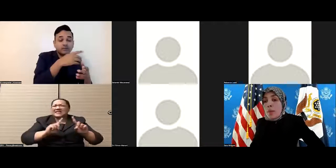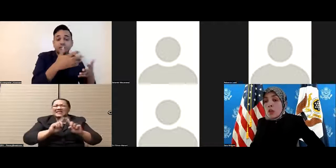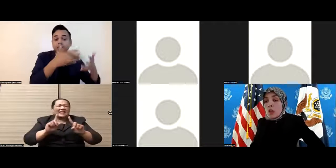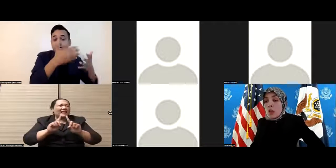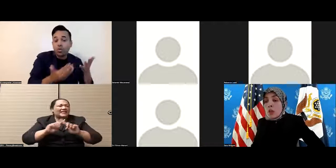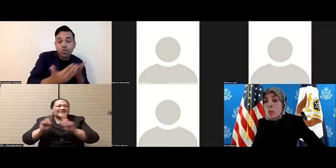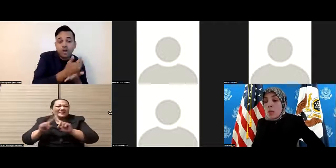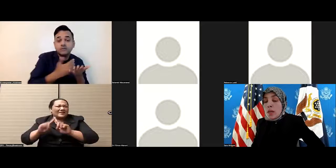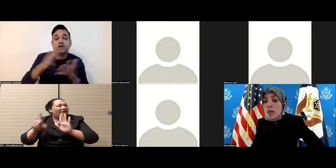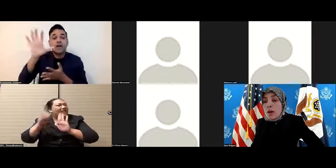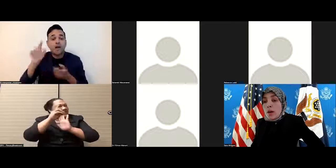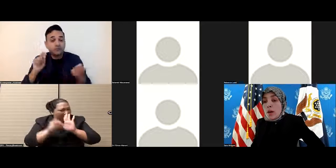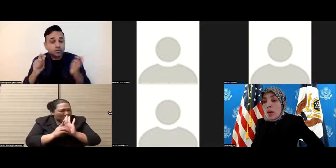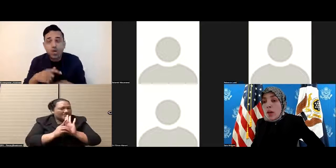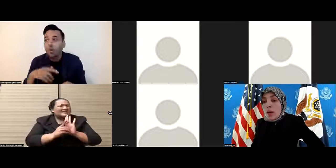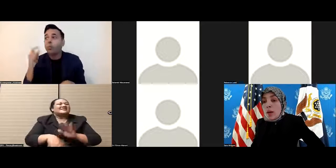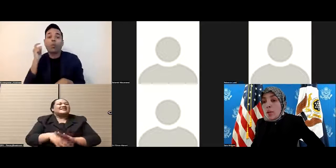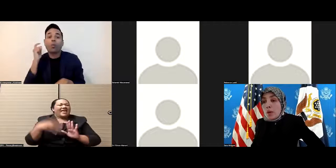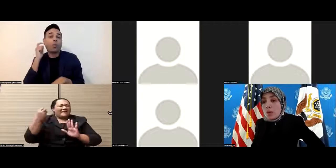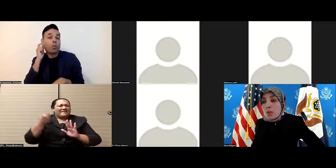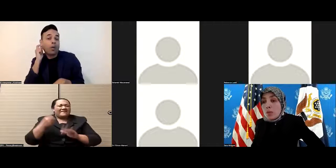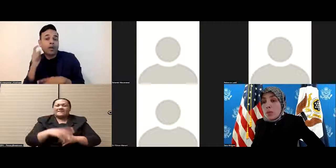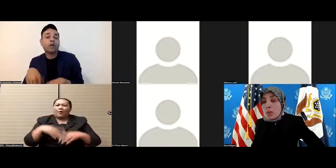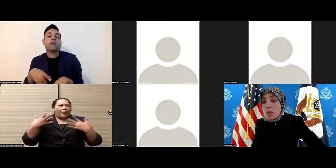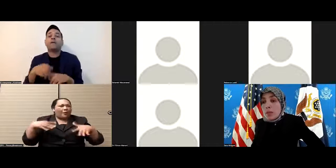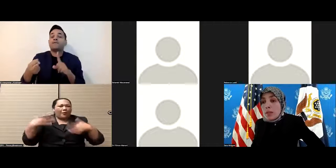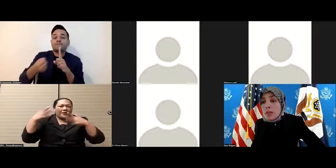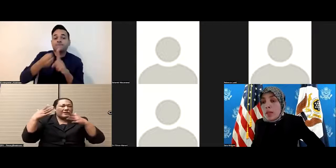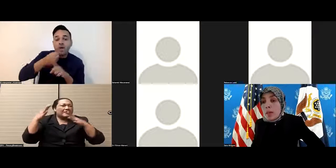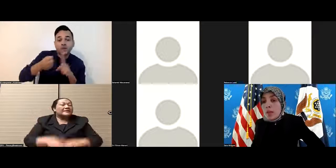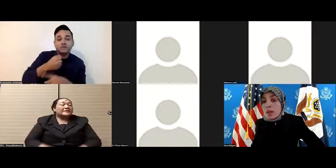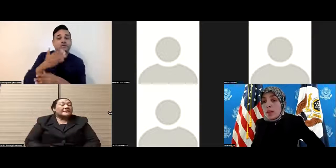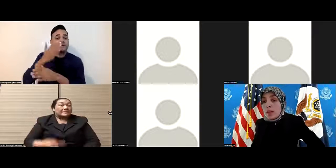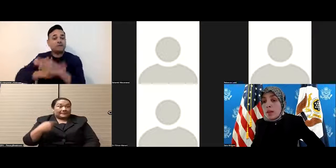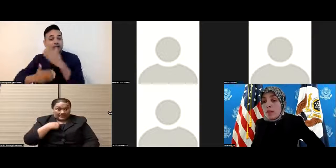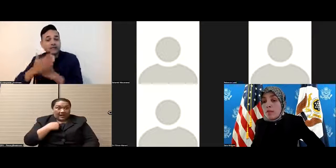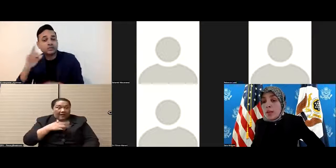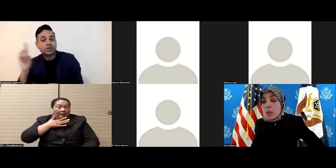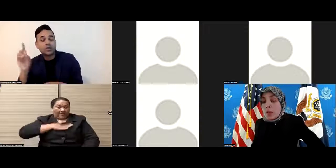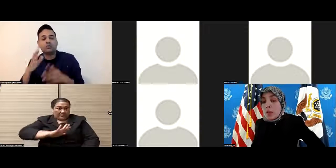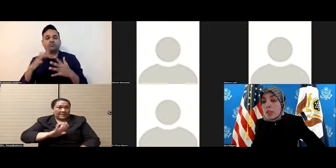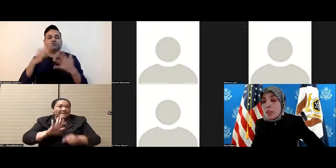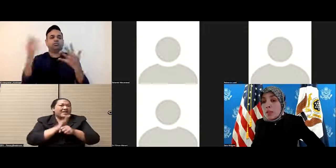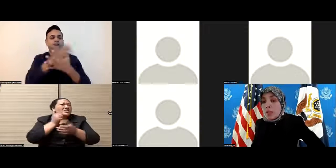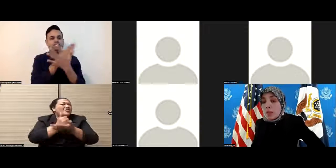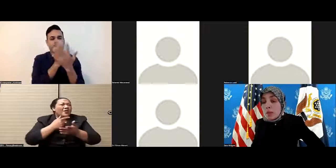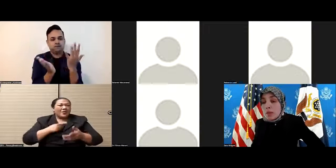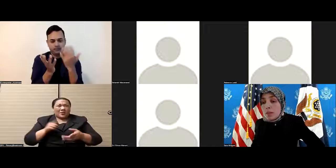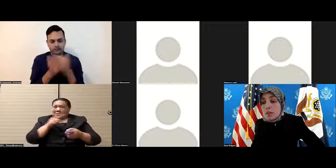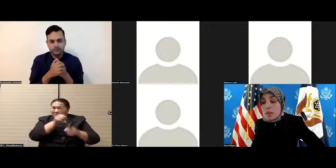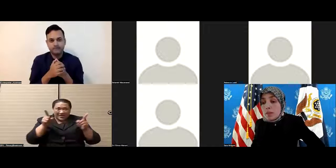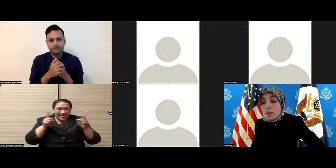I want to make sure that we are looking at persons with disabilities and embracing our value and expertise